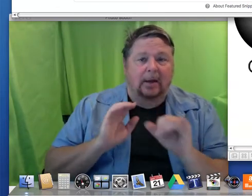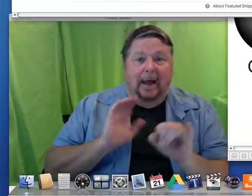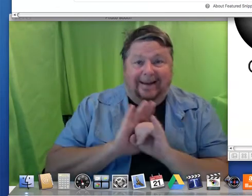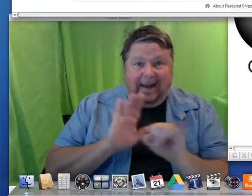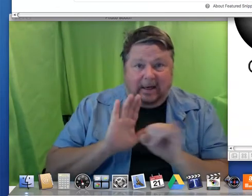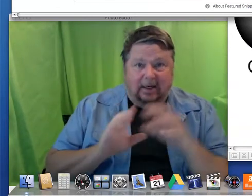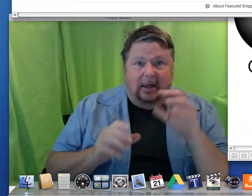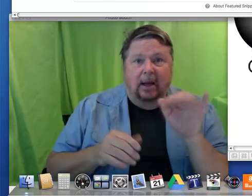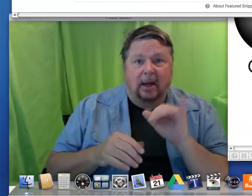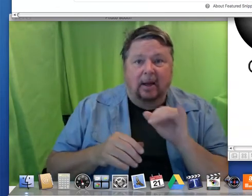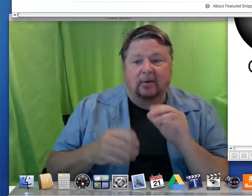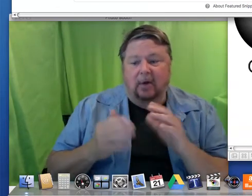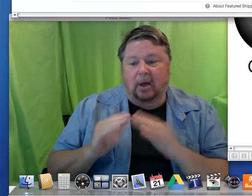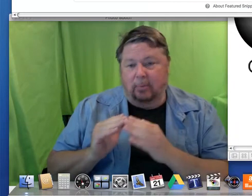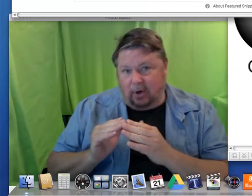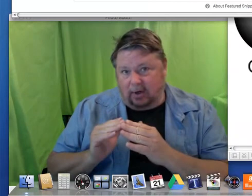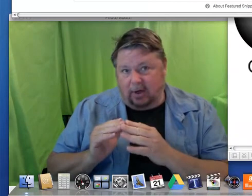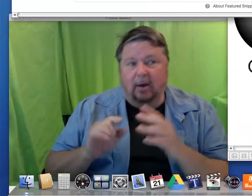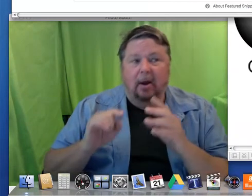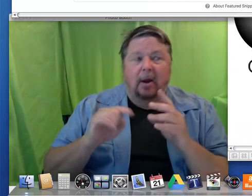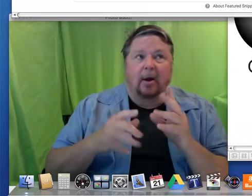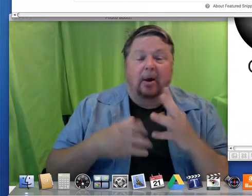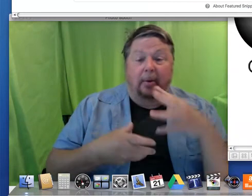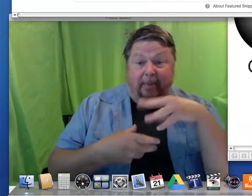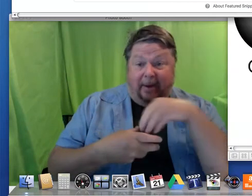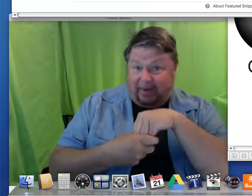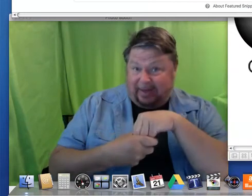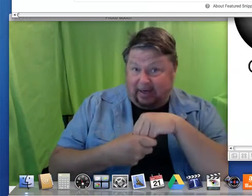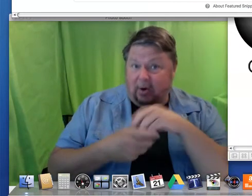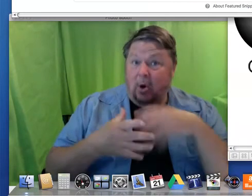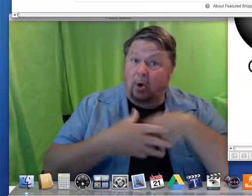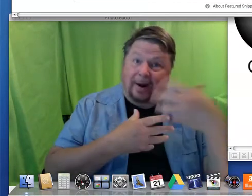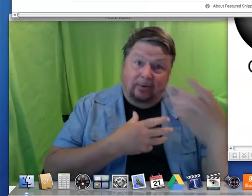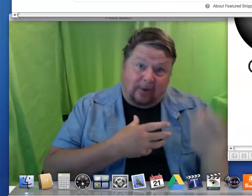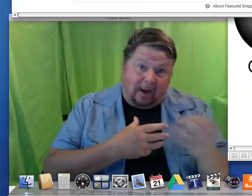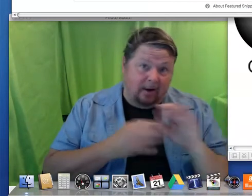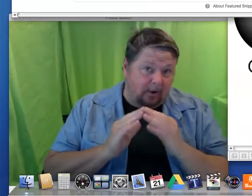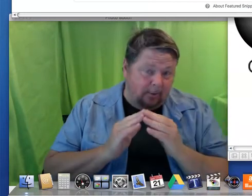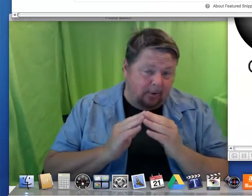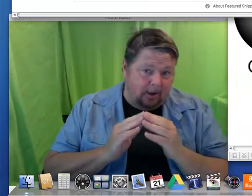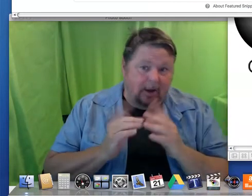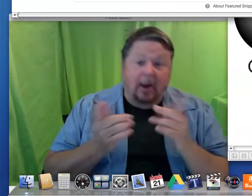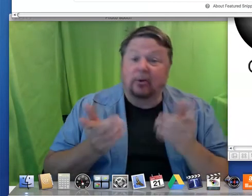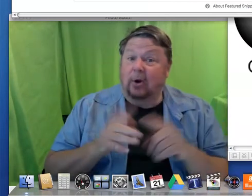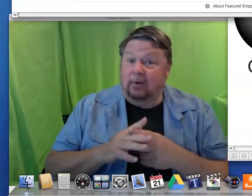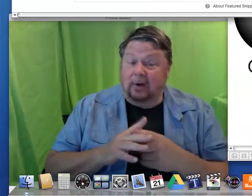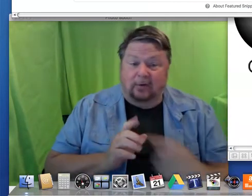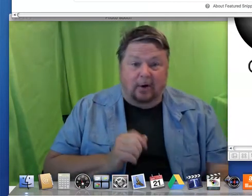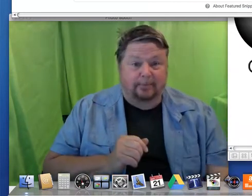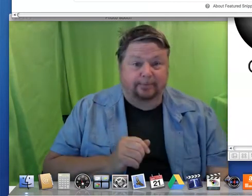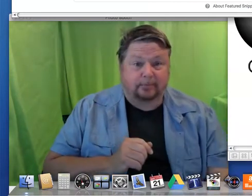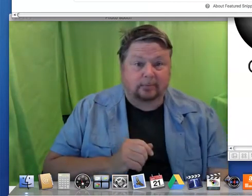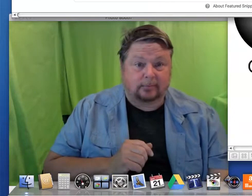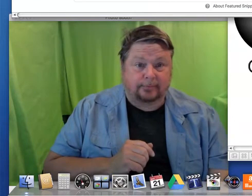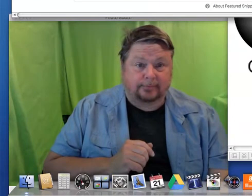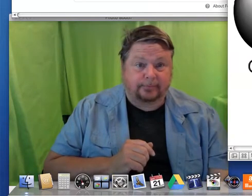and identity as a community, being within or outside of a community. So let's get started.